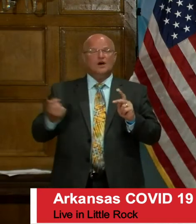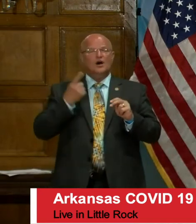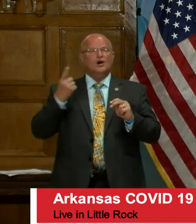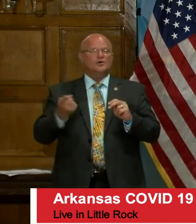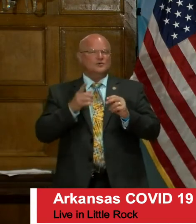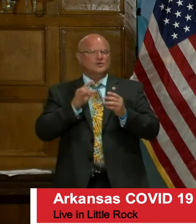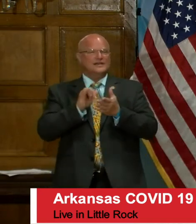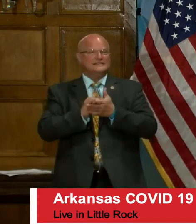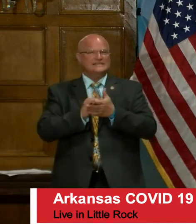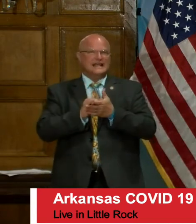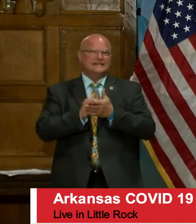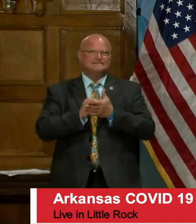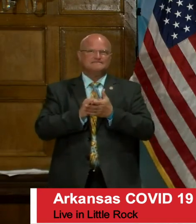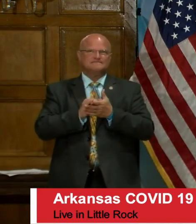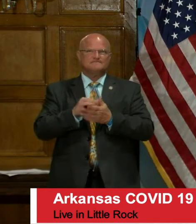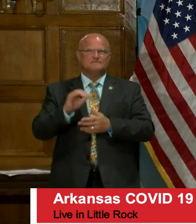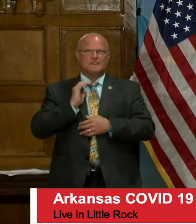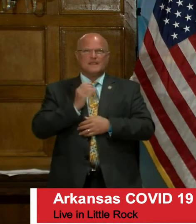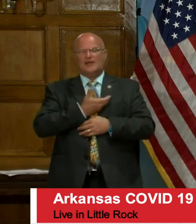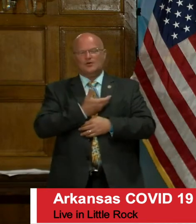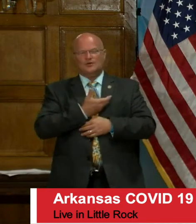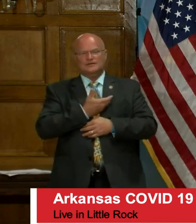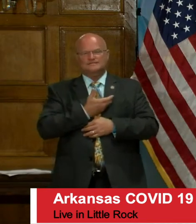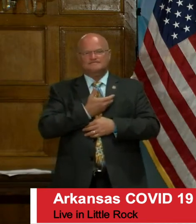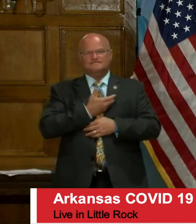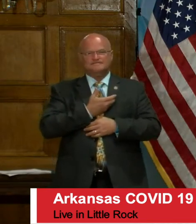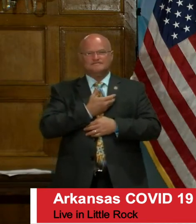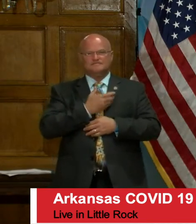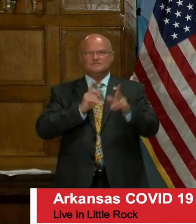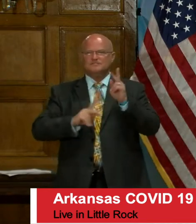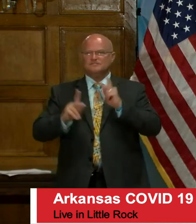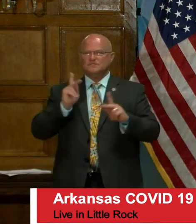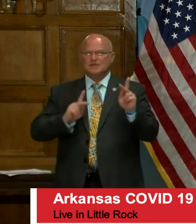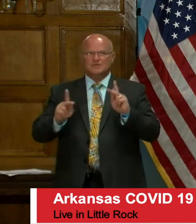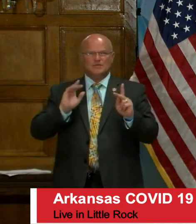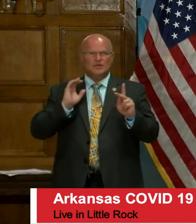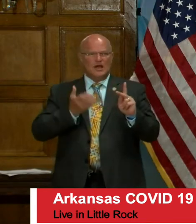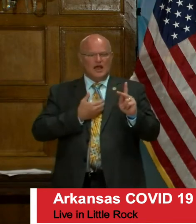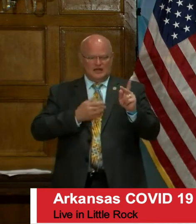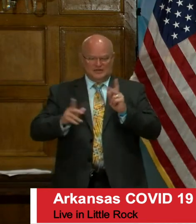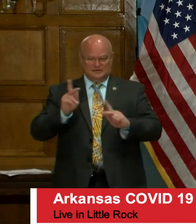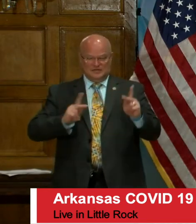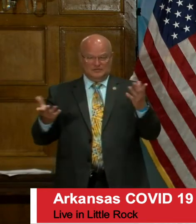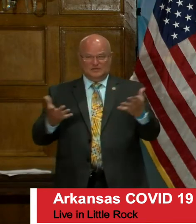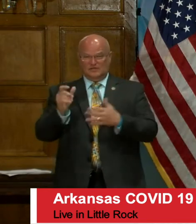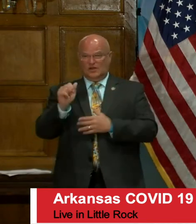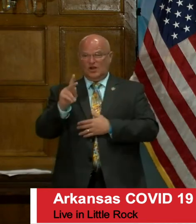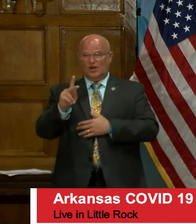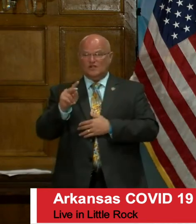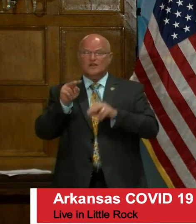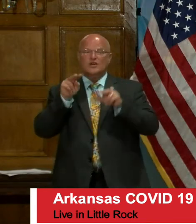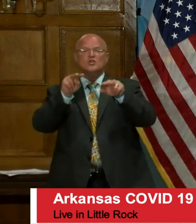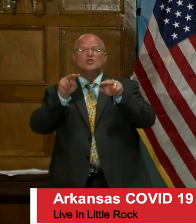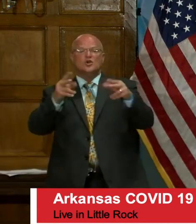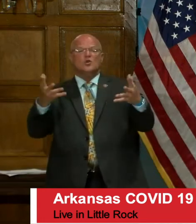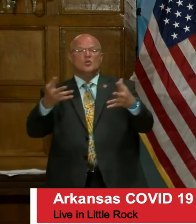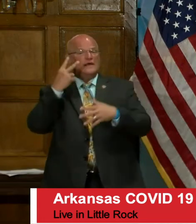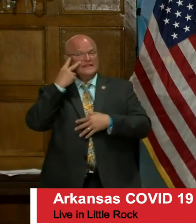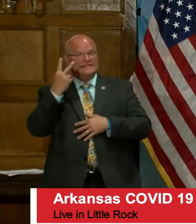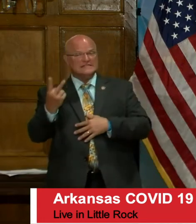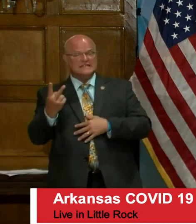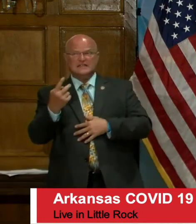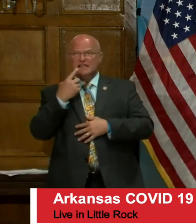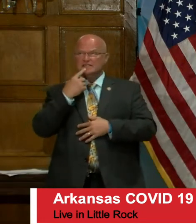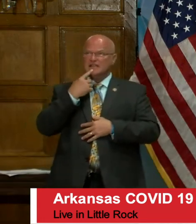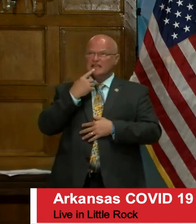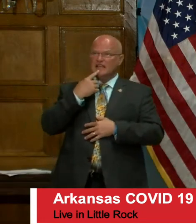always a element of our society, of our citizens, that look at what they see and